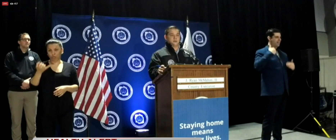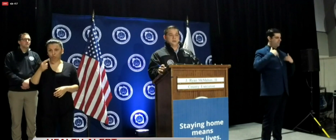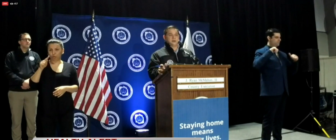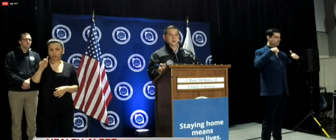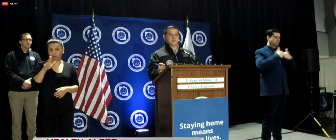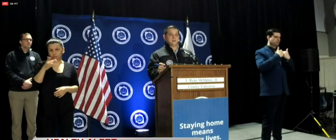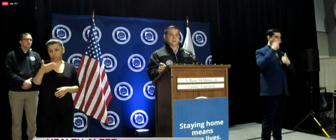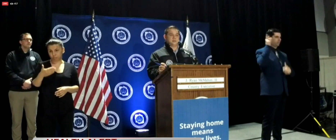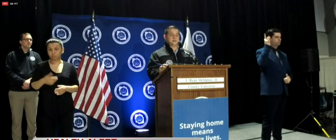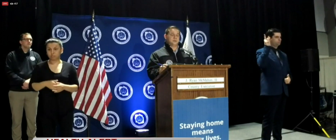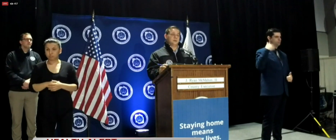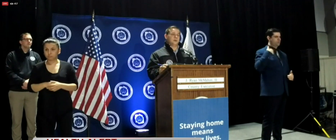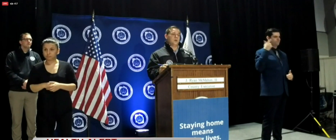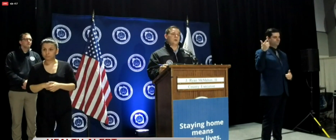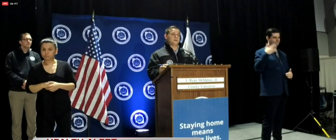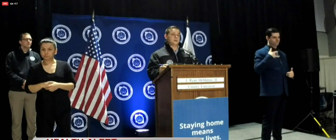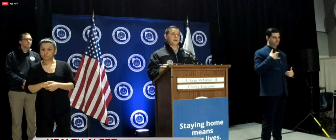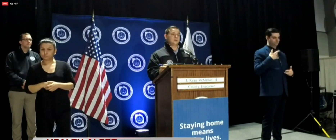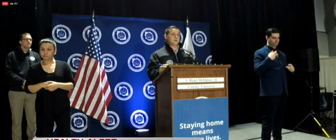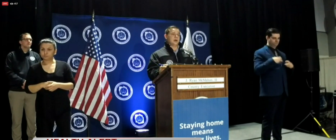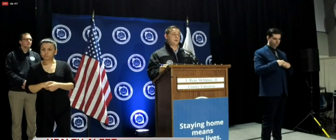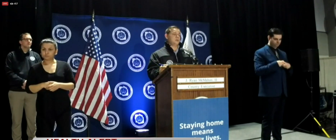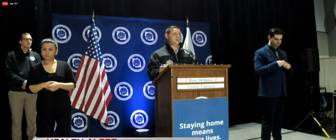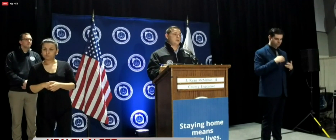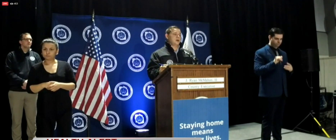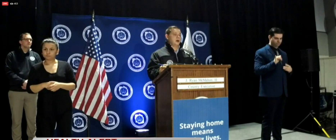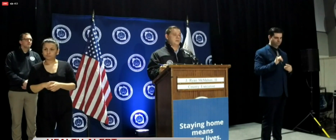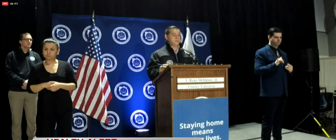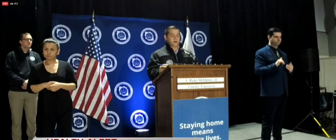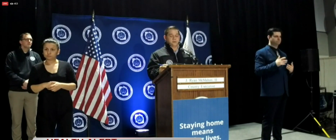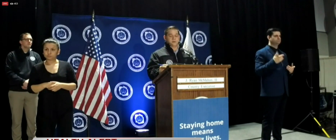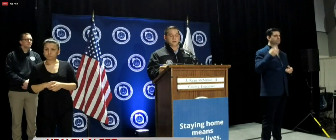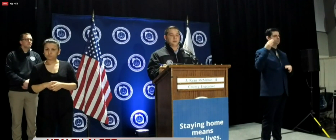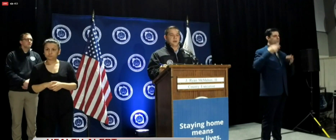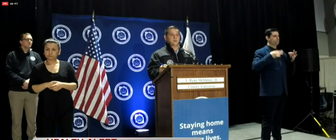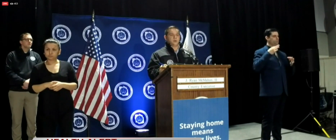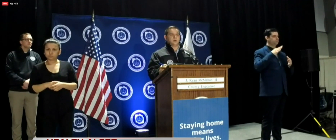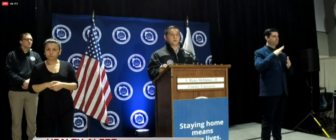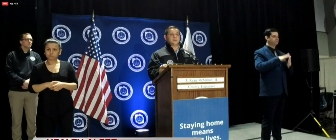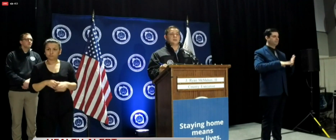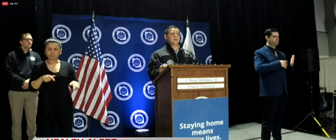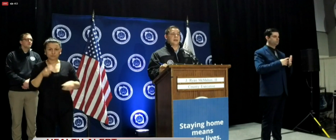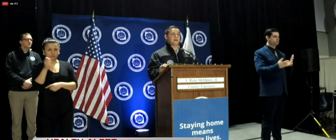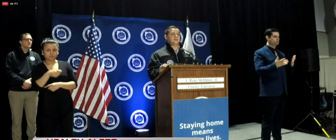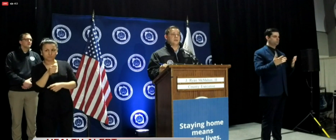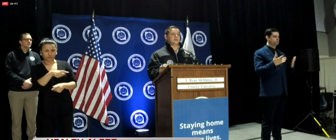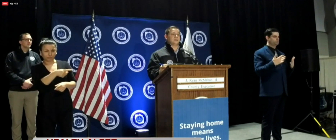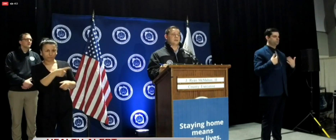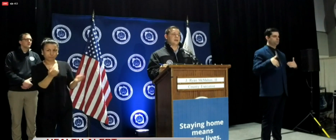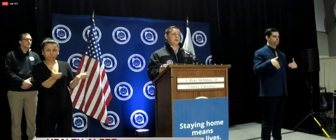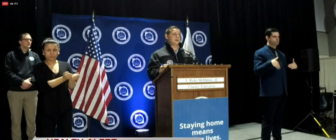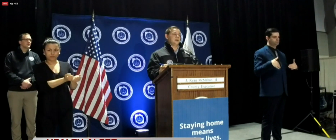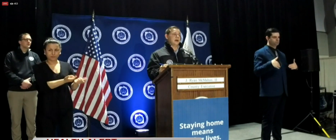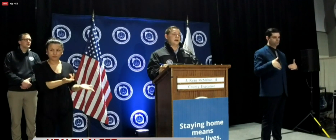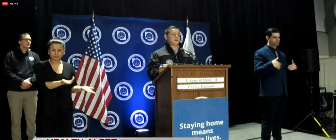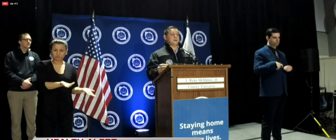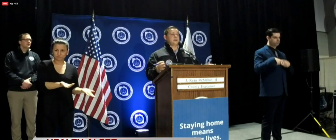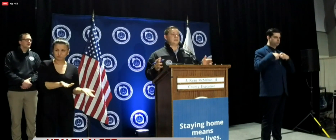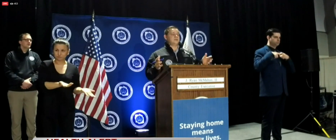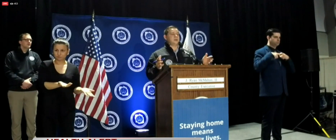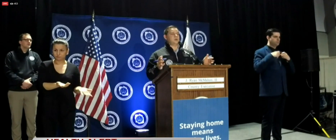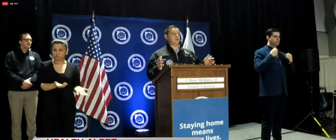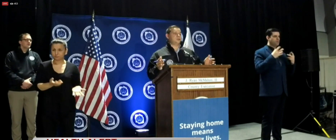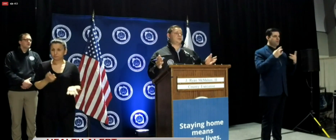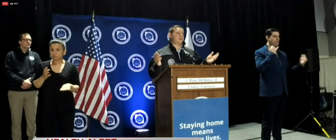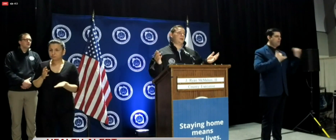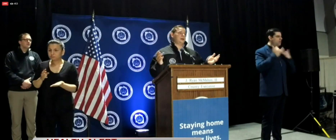have their court schedule now. But again, we're seeing a lot of this. And how do you, as